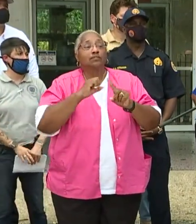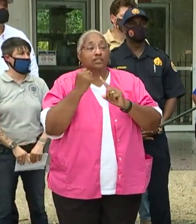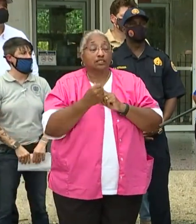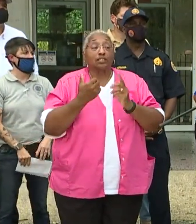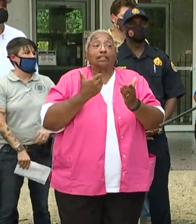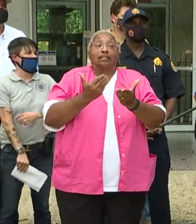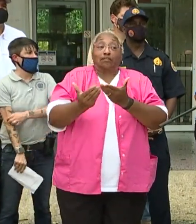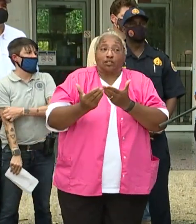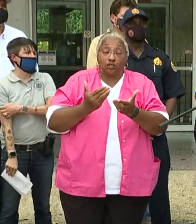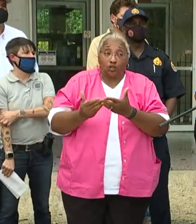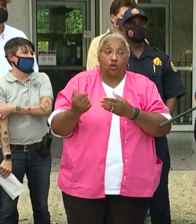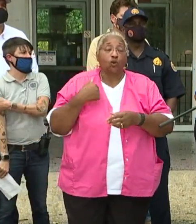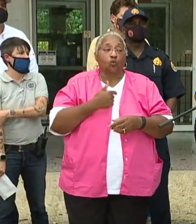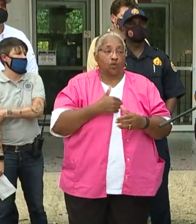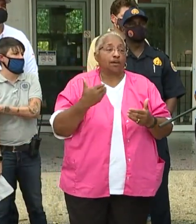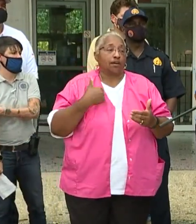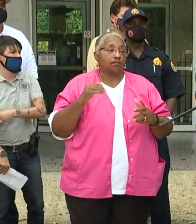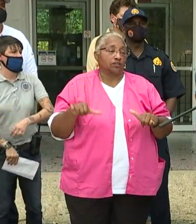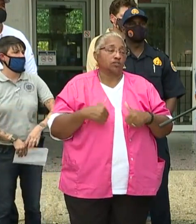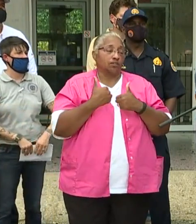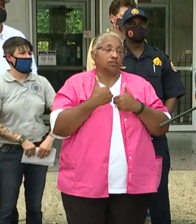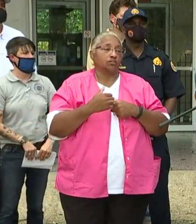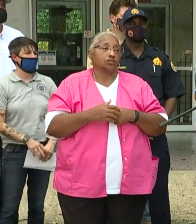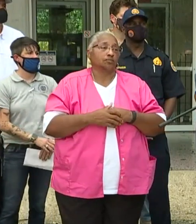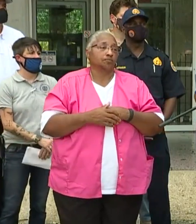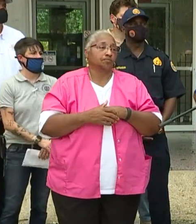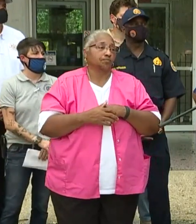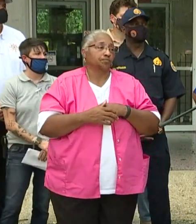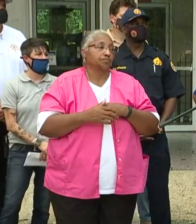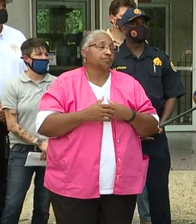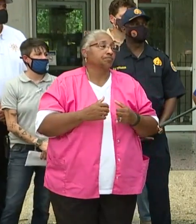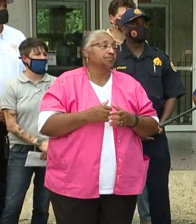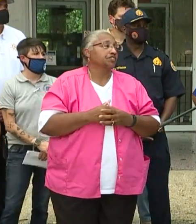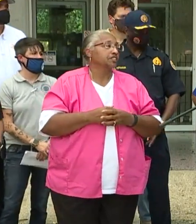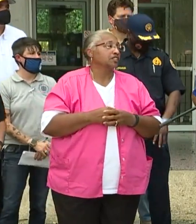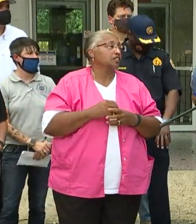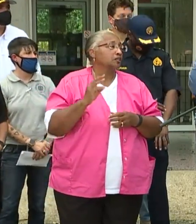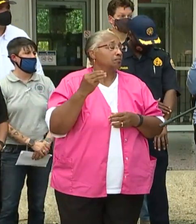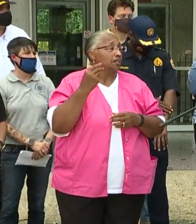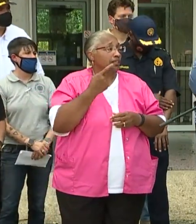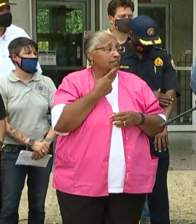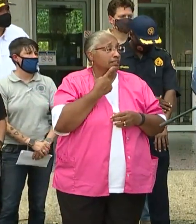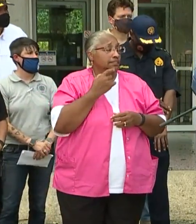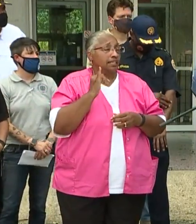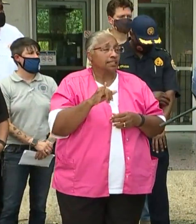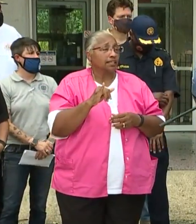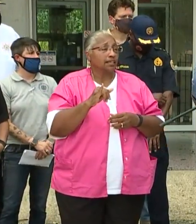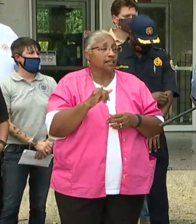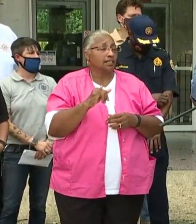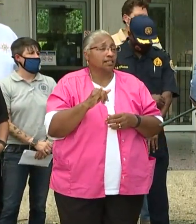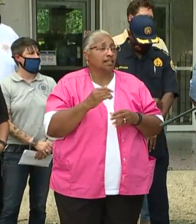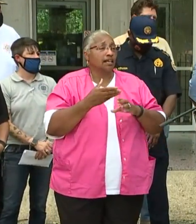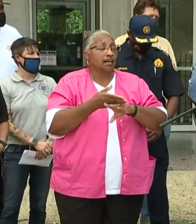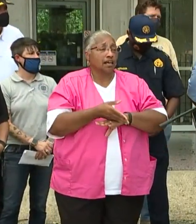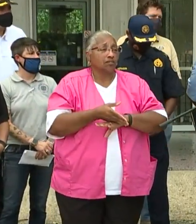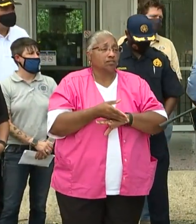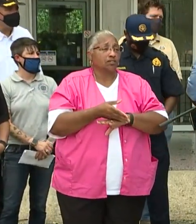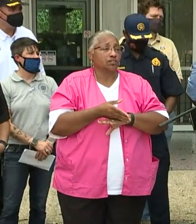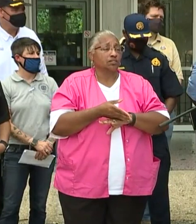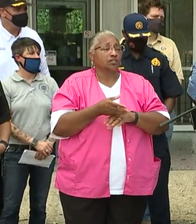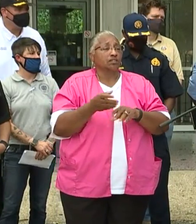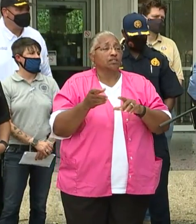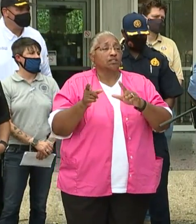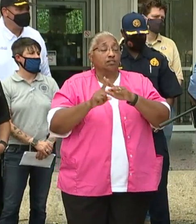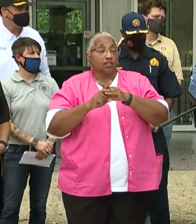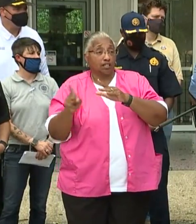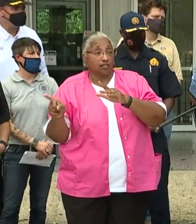although we have challenges. Yeah, Mayor, you said that a post-evac you don't believe will be necessary. Yes.